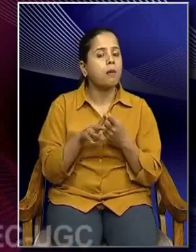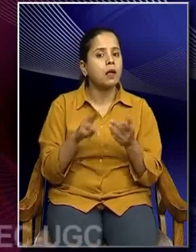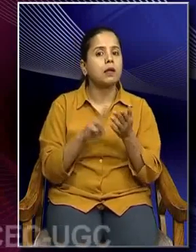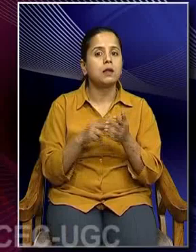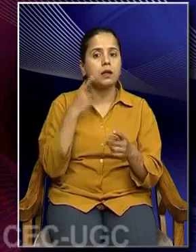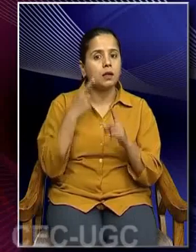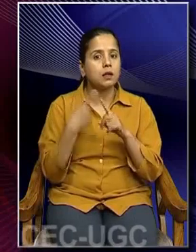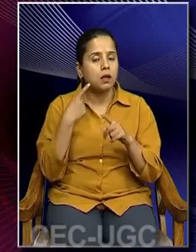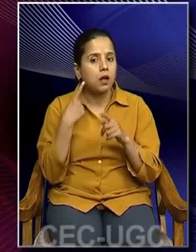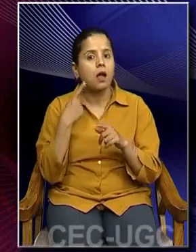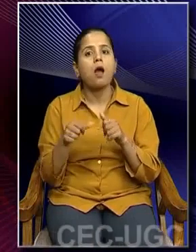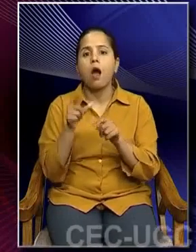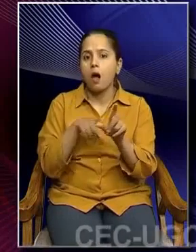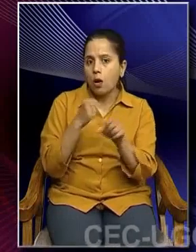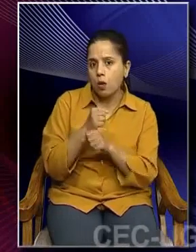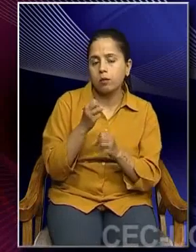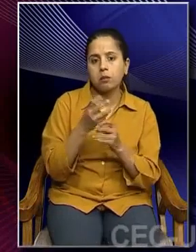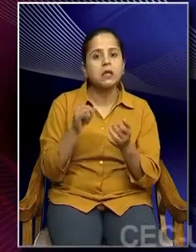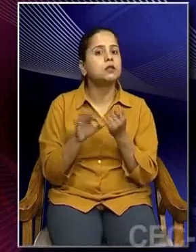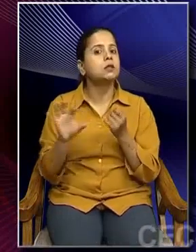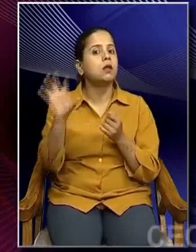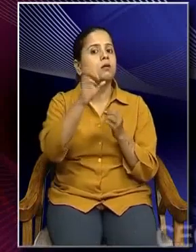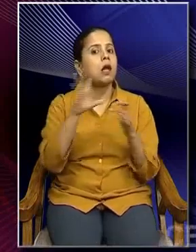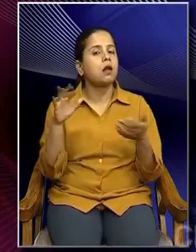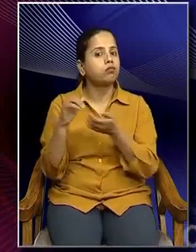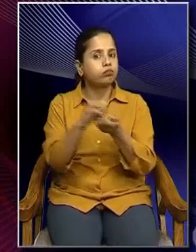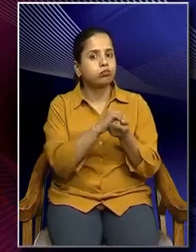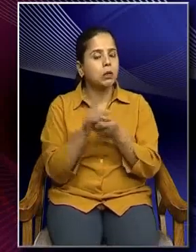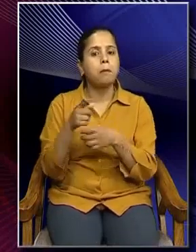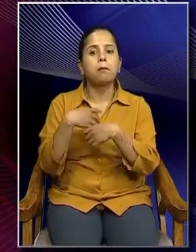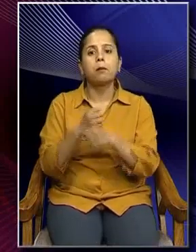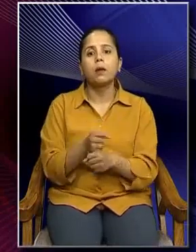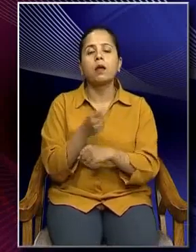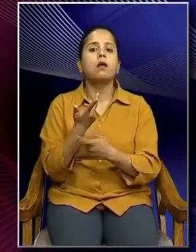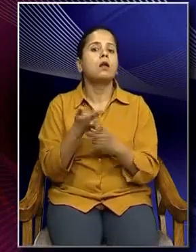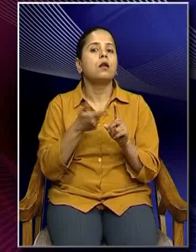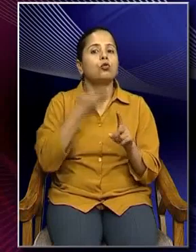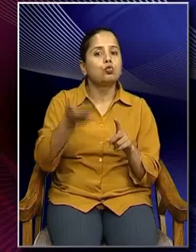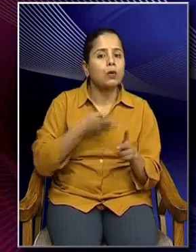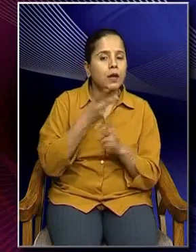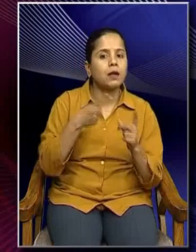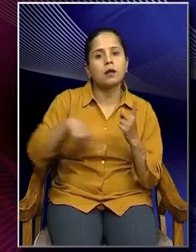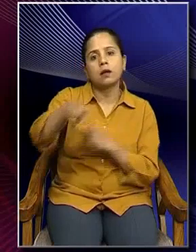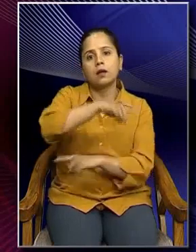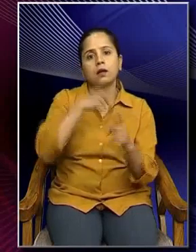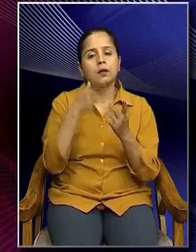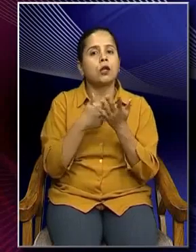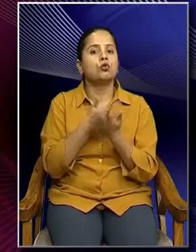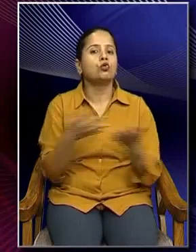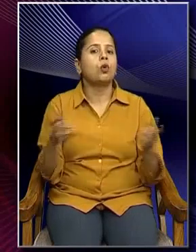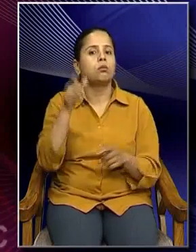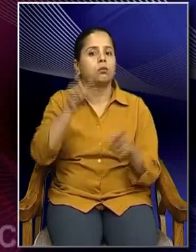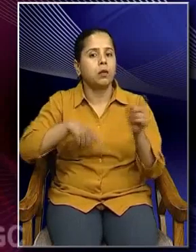Aayog in partnership with different state agencies in order to develop capacities among the resource